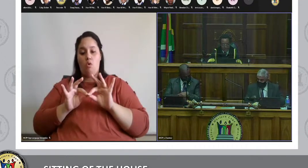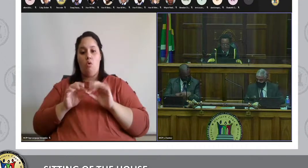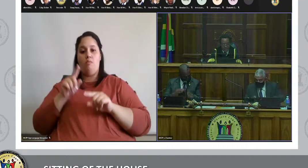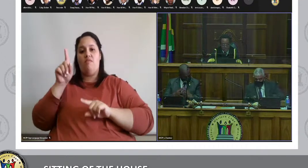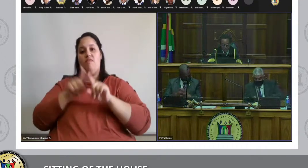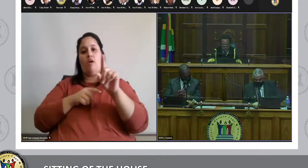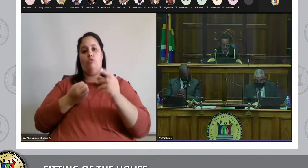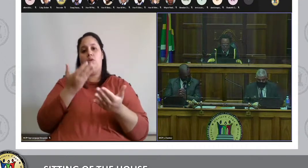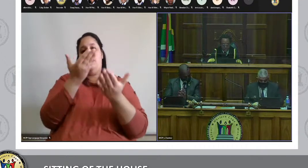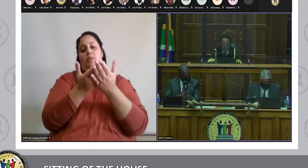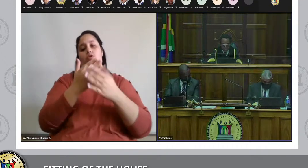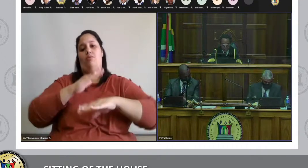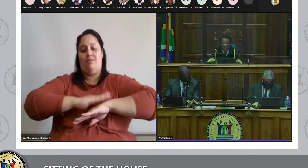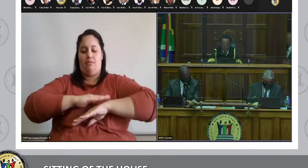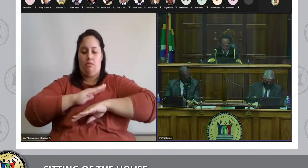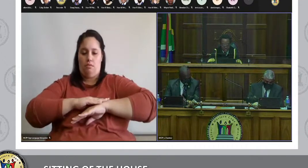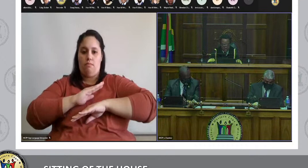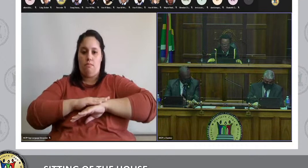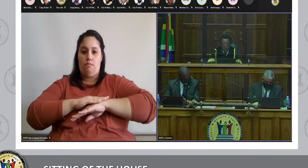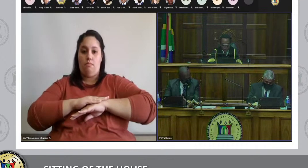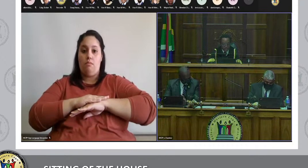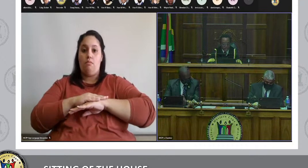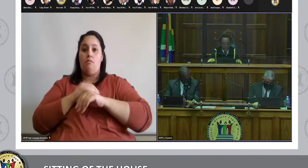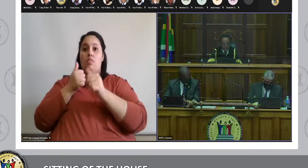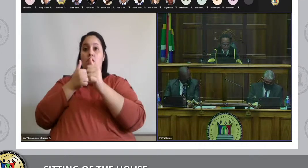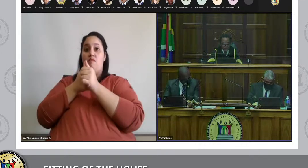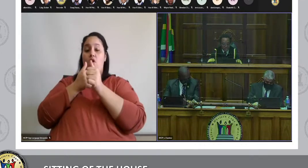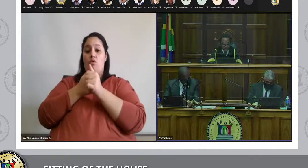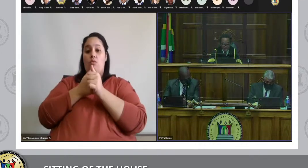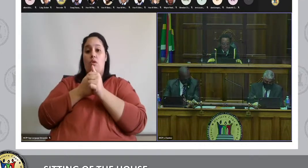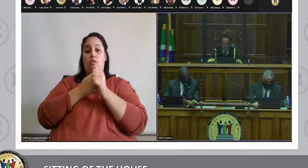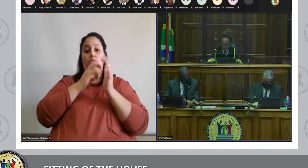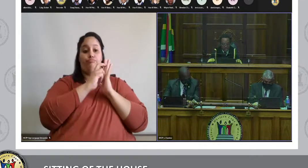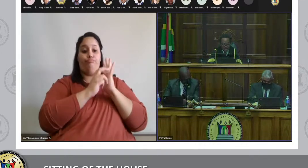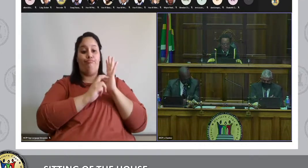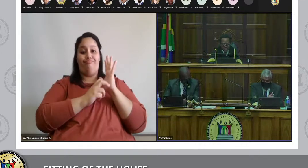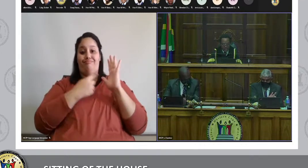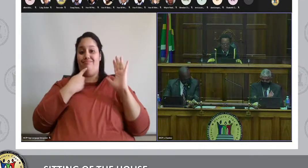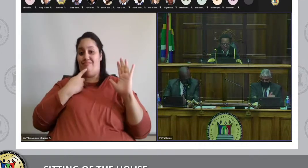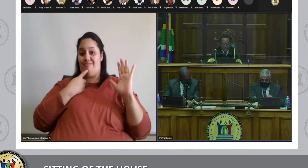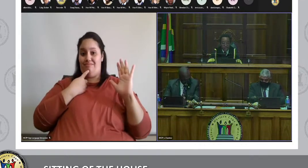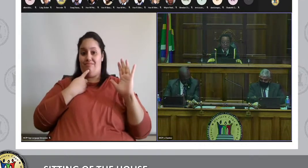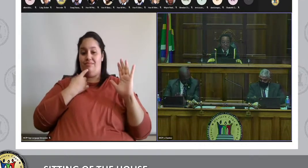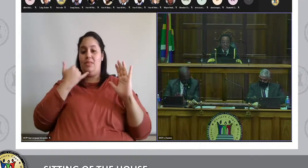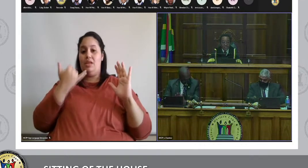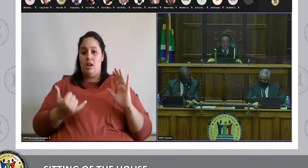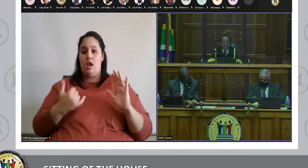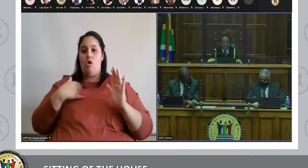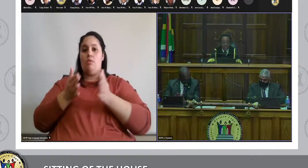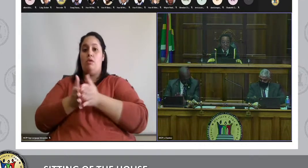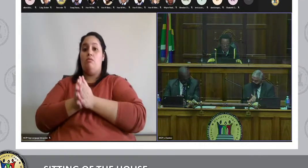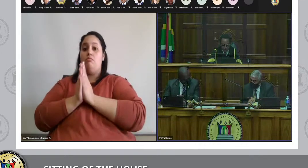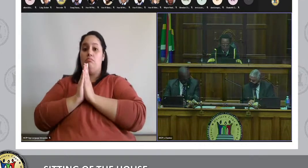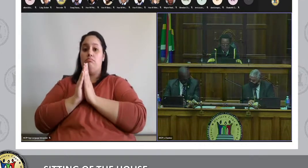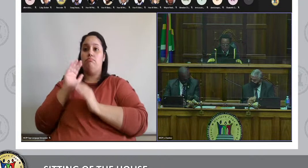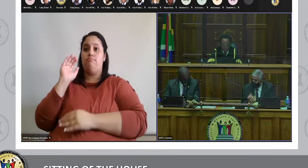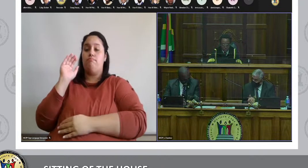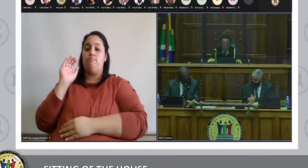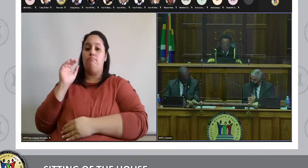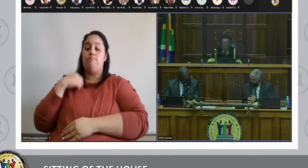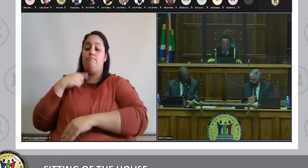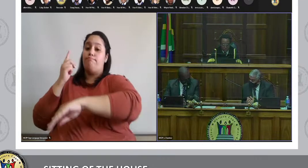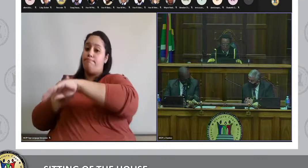on time as required in terms of the statute, I hereby reprimand